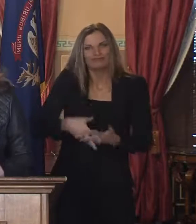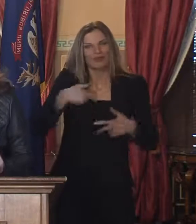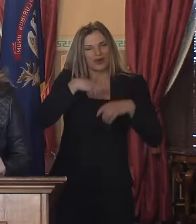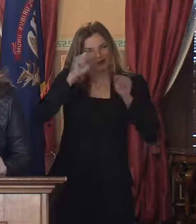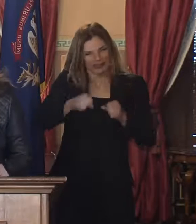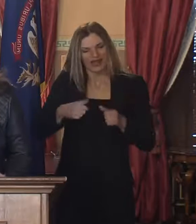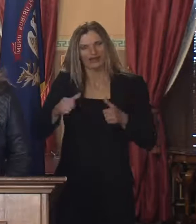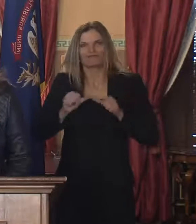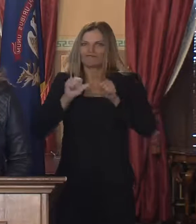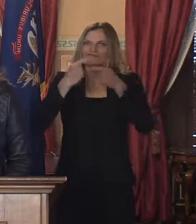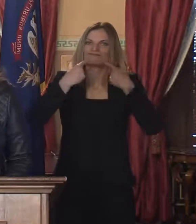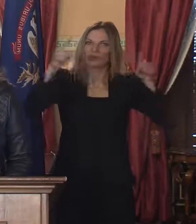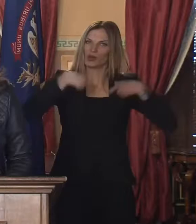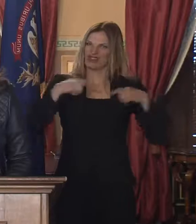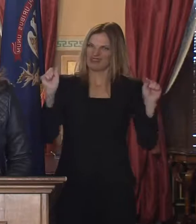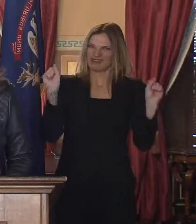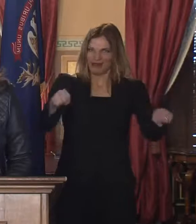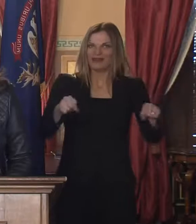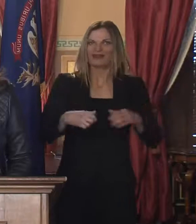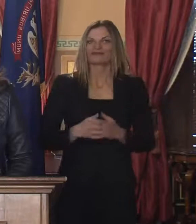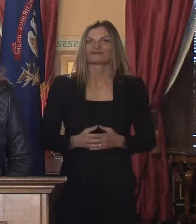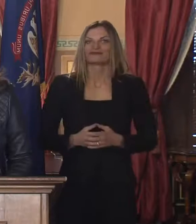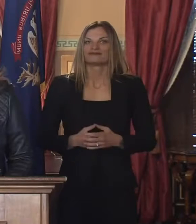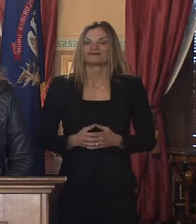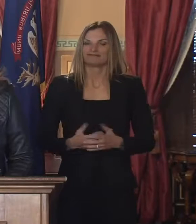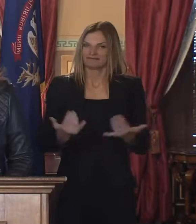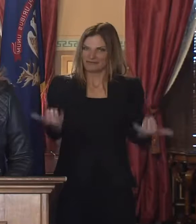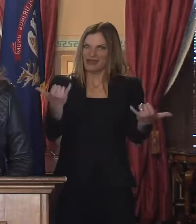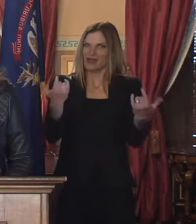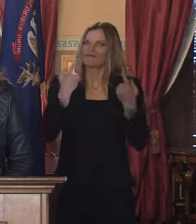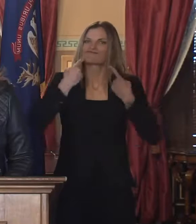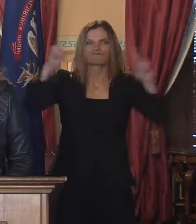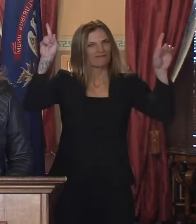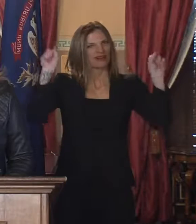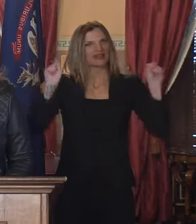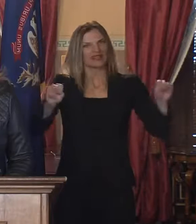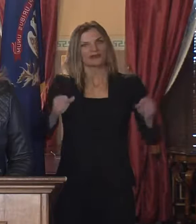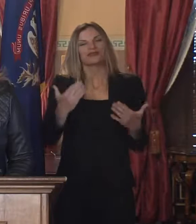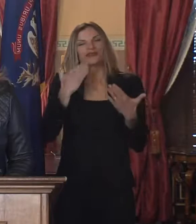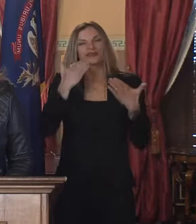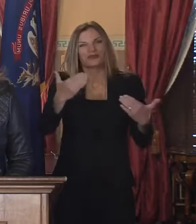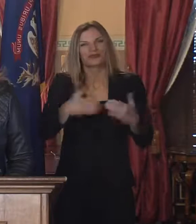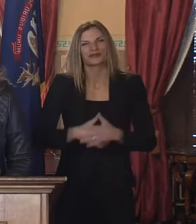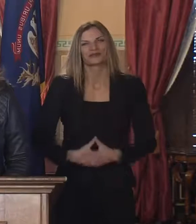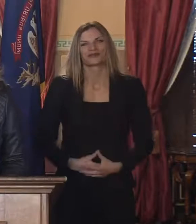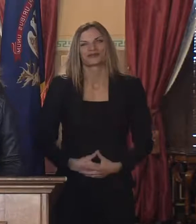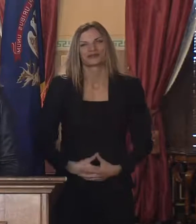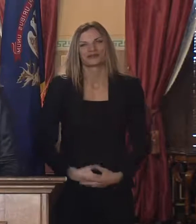We will get through this. So let's get through it together. Thank you.